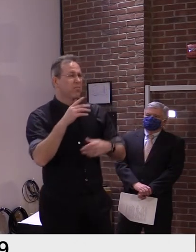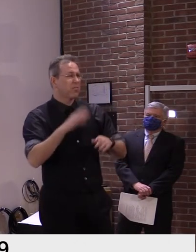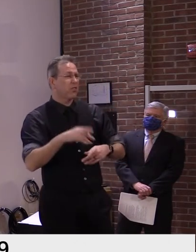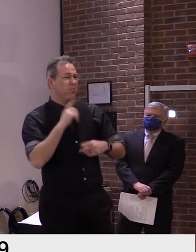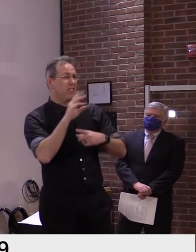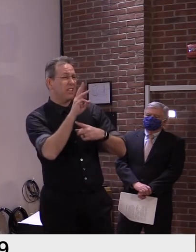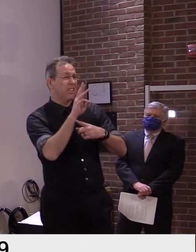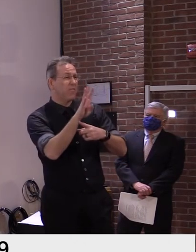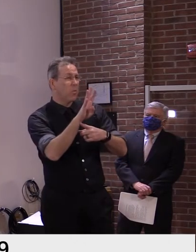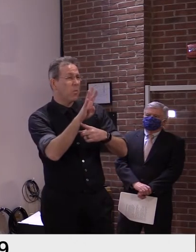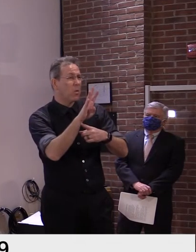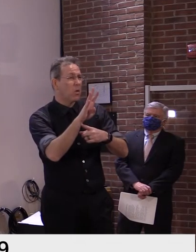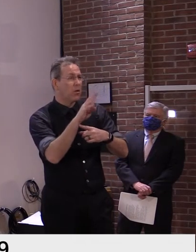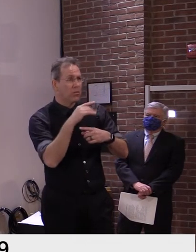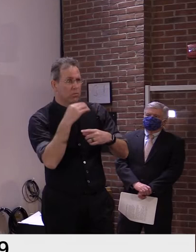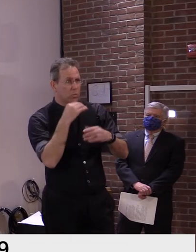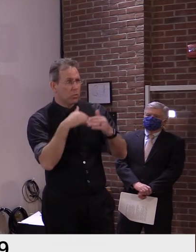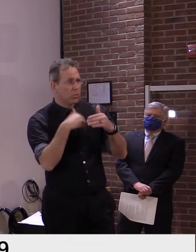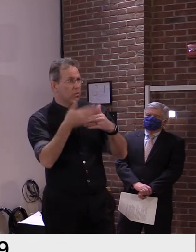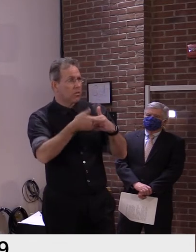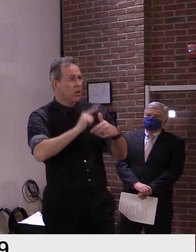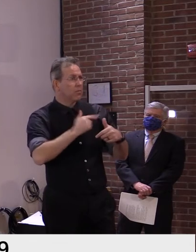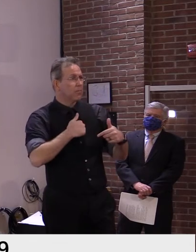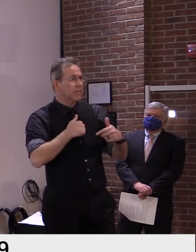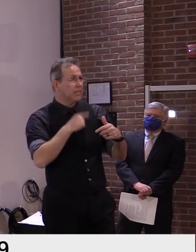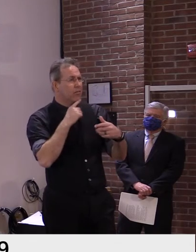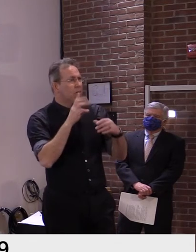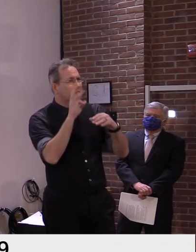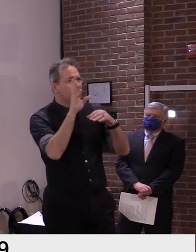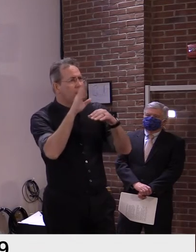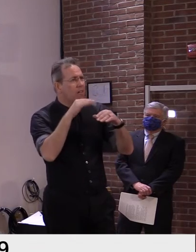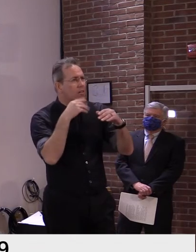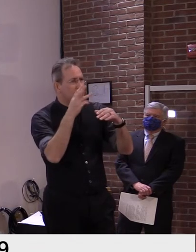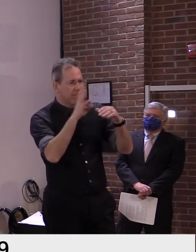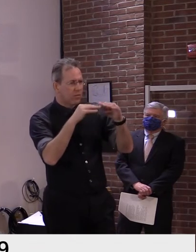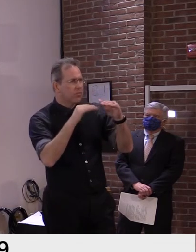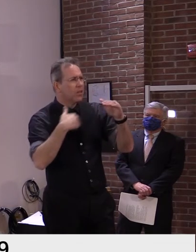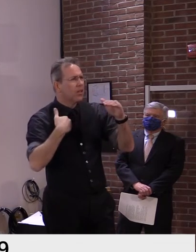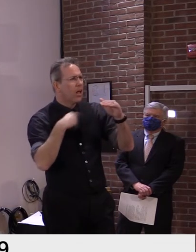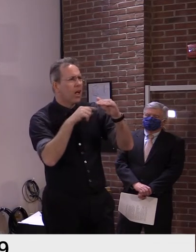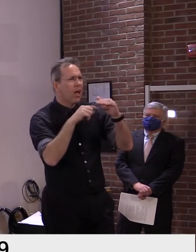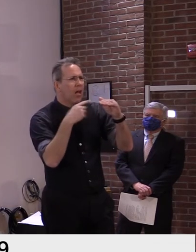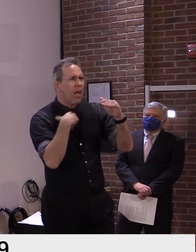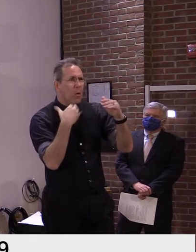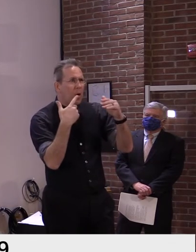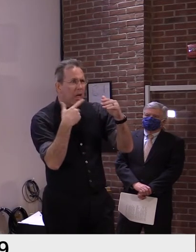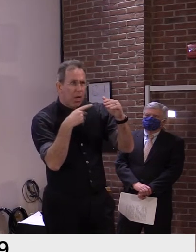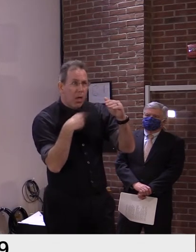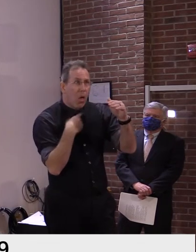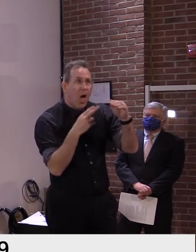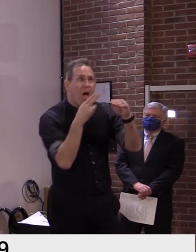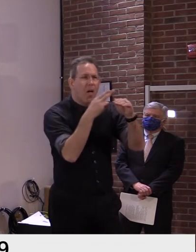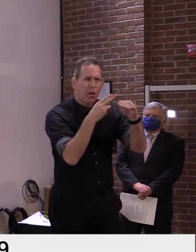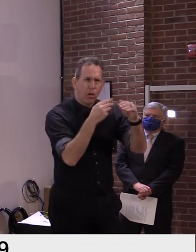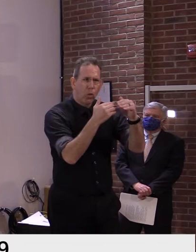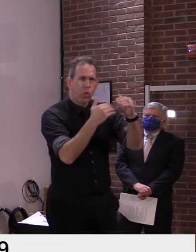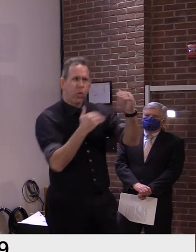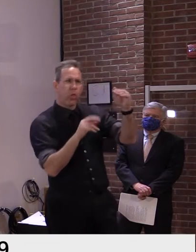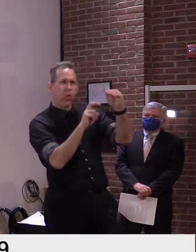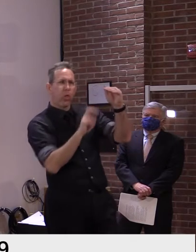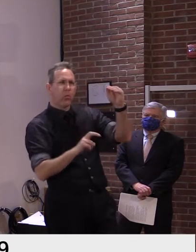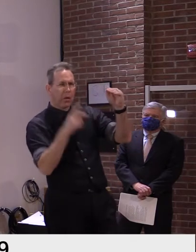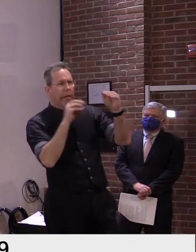system is kind of an indicator to the strength of the teachers' union. Is there actual data to show that that's not the case?